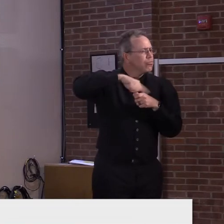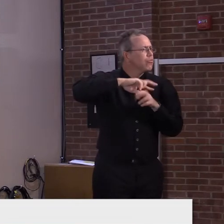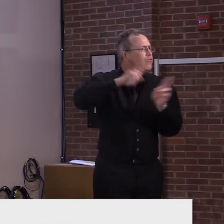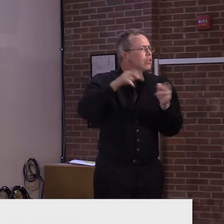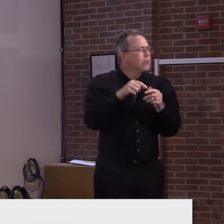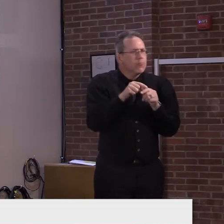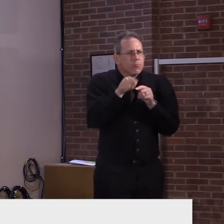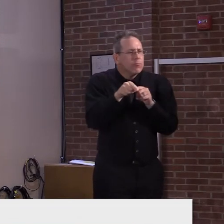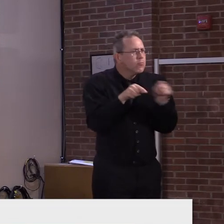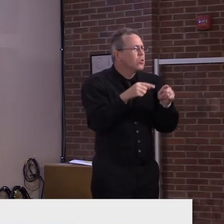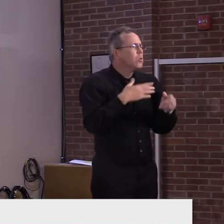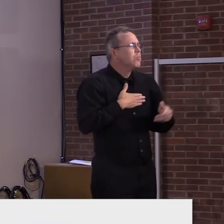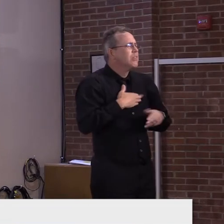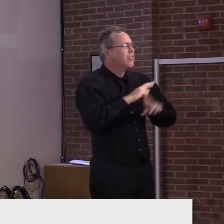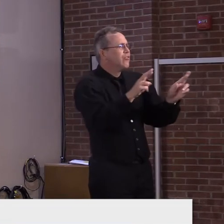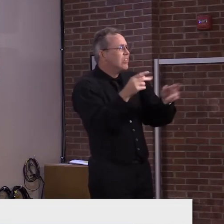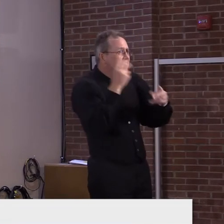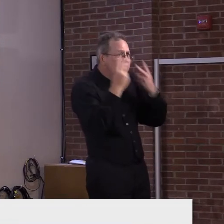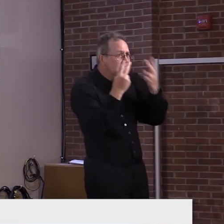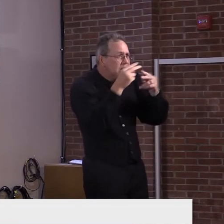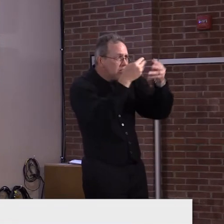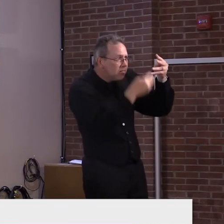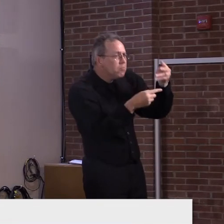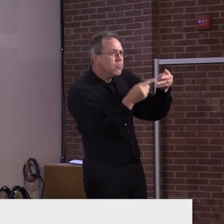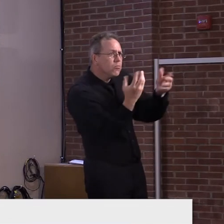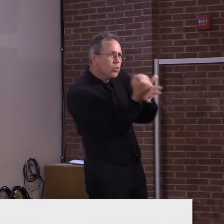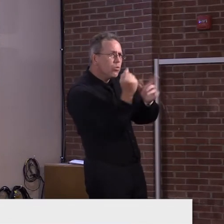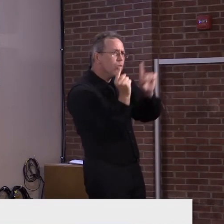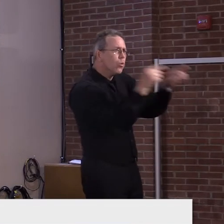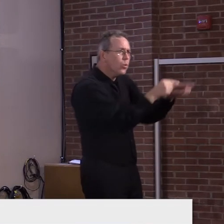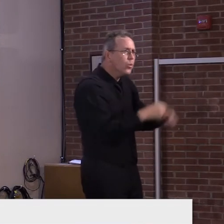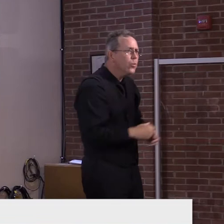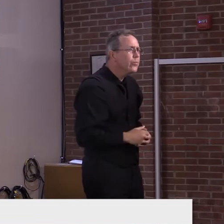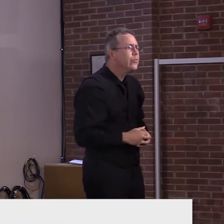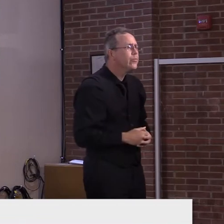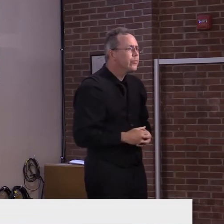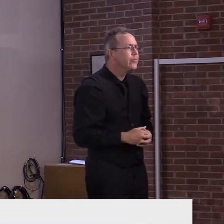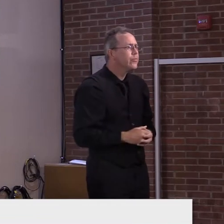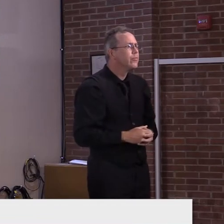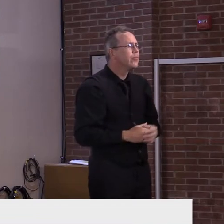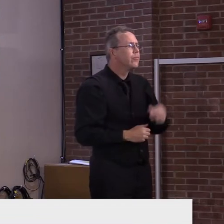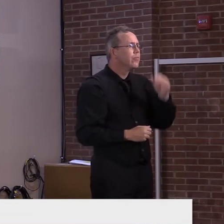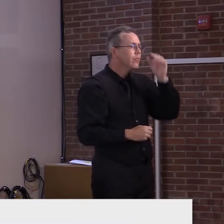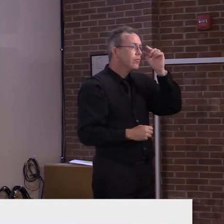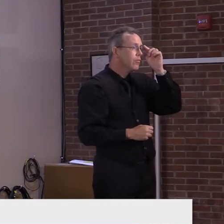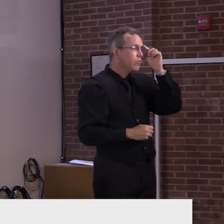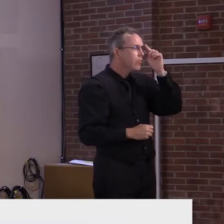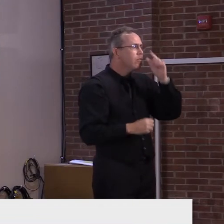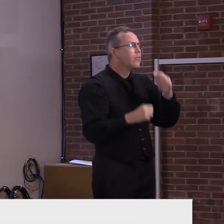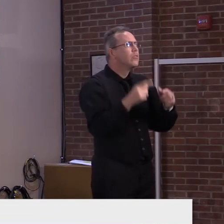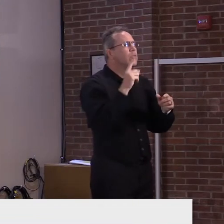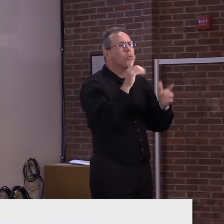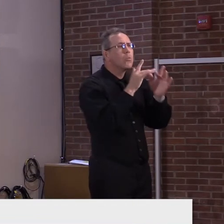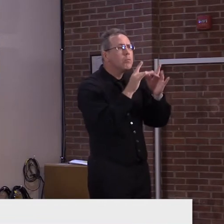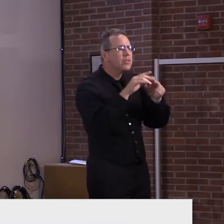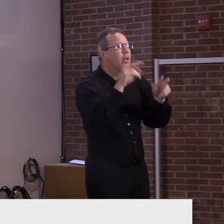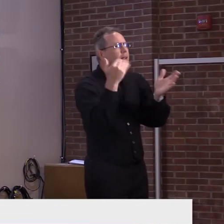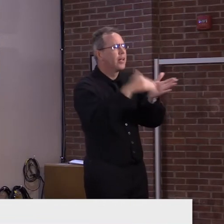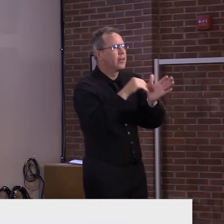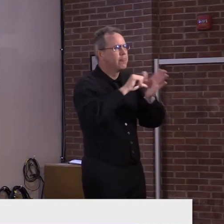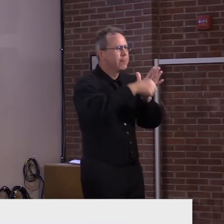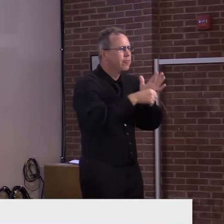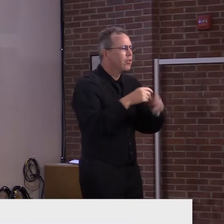shot. You can find information about the COVID vaccination sites at the Health Department's website, which is